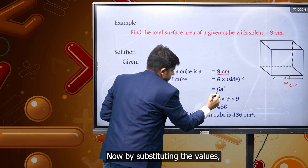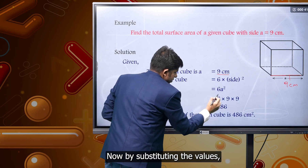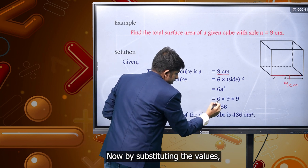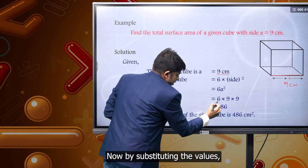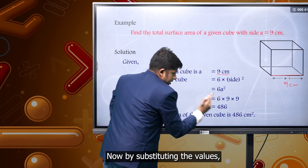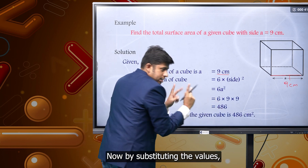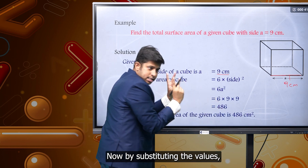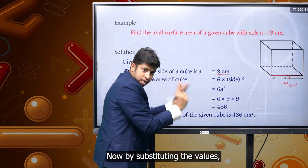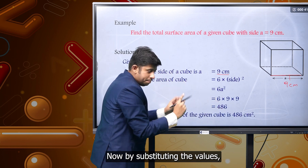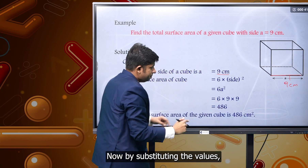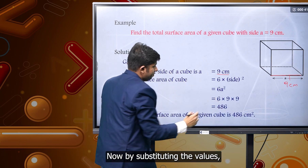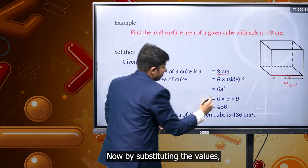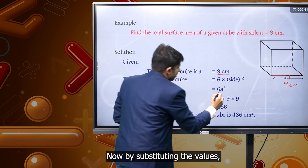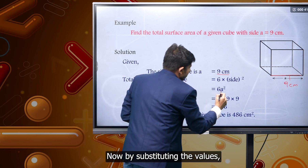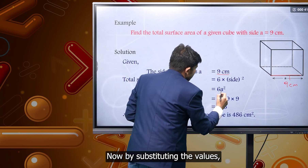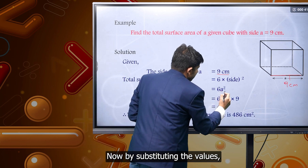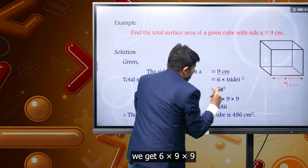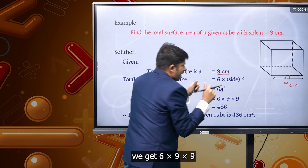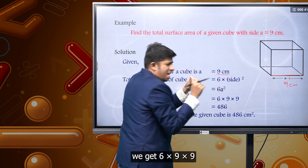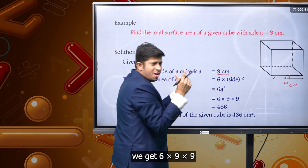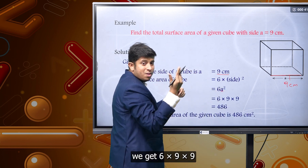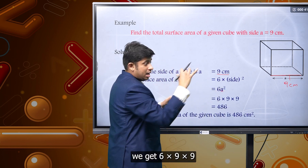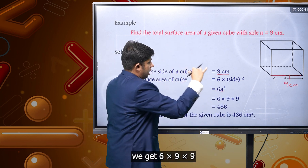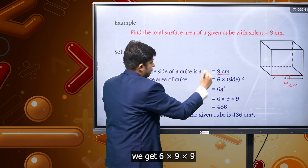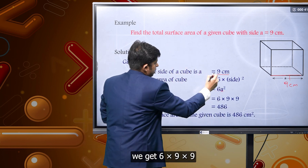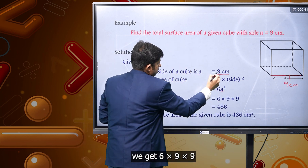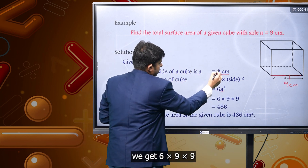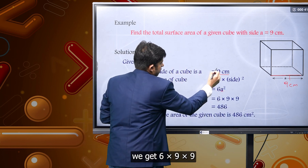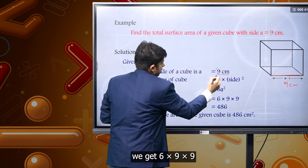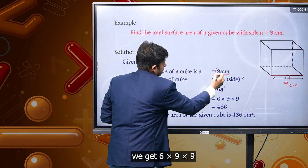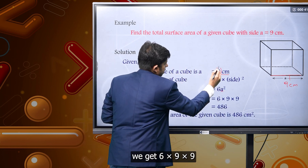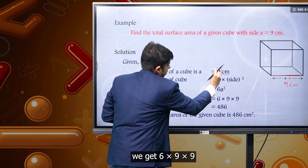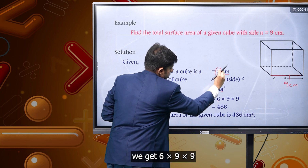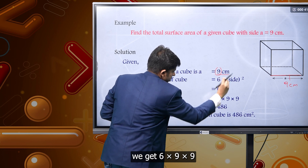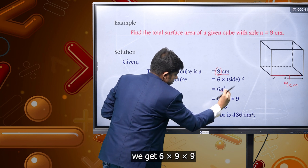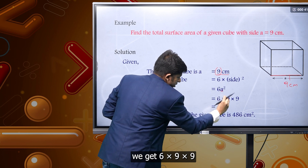Now, by substituting the values, we get 6 into 9 into 9.